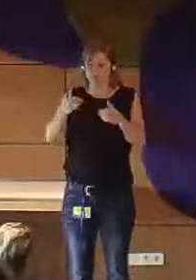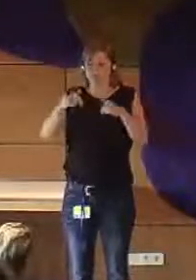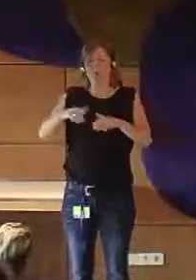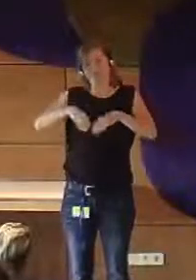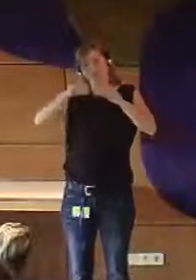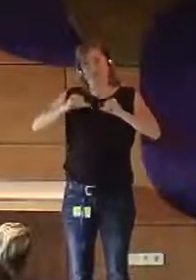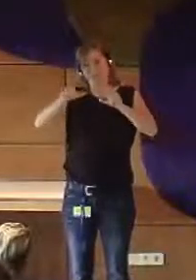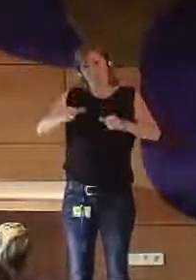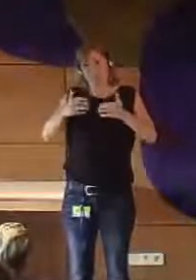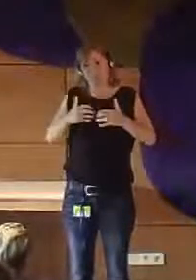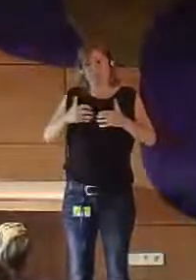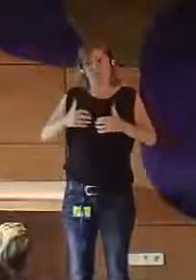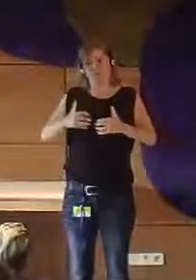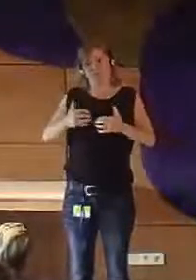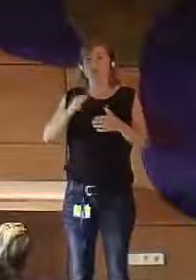in boys.